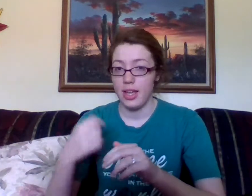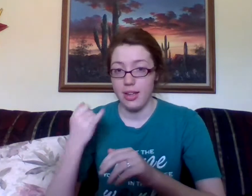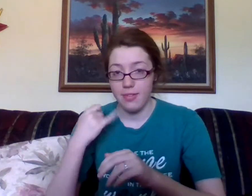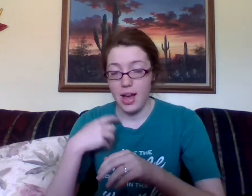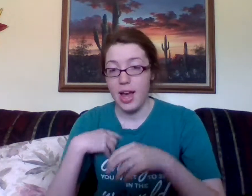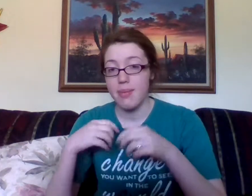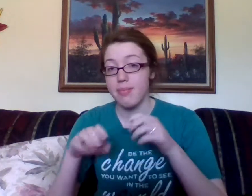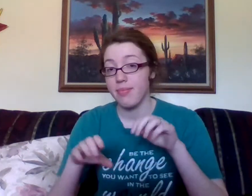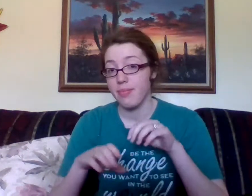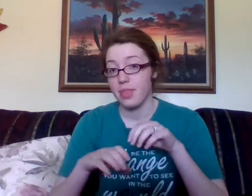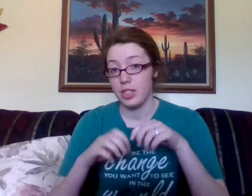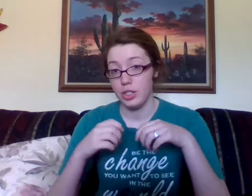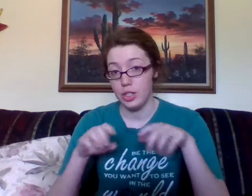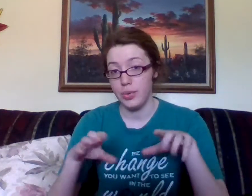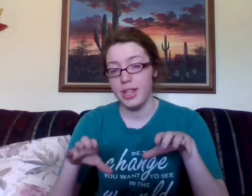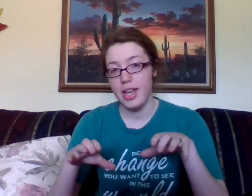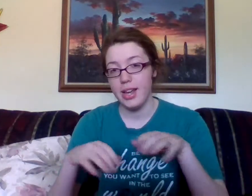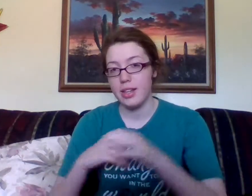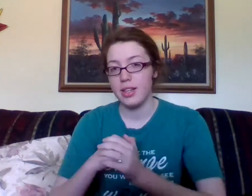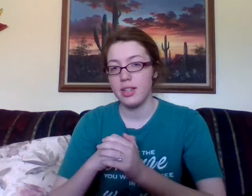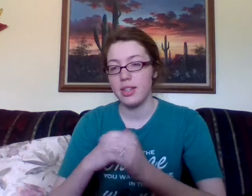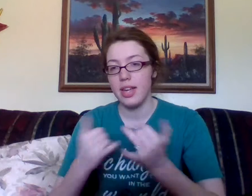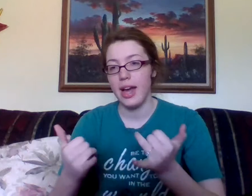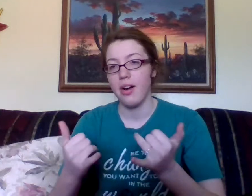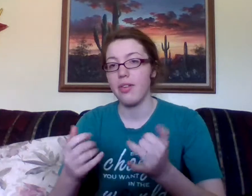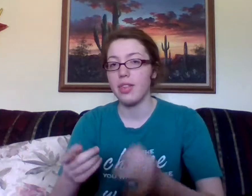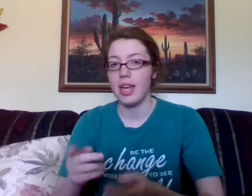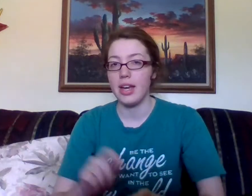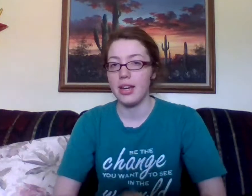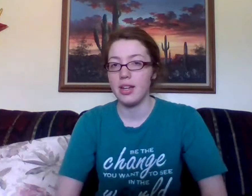If I'm doing that now, then